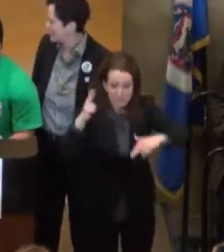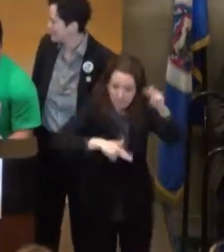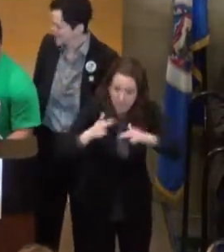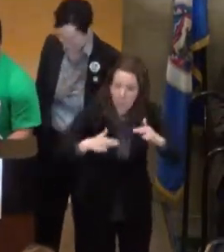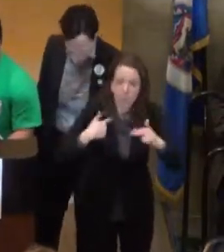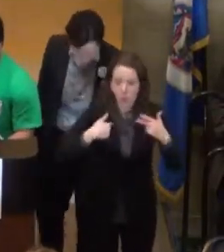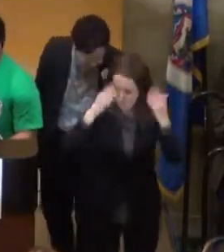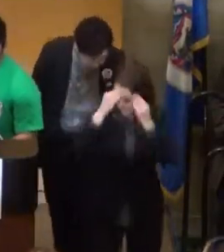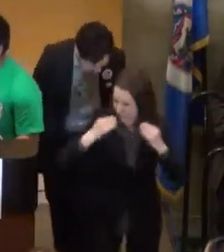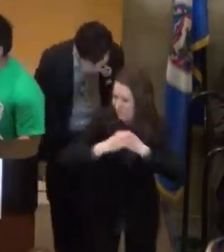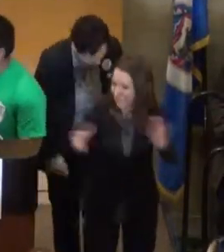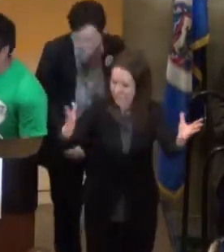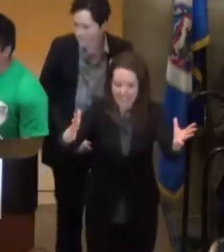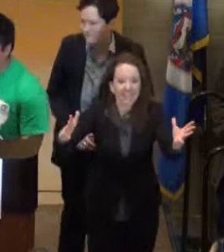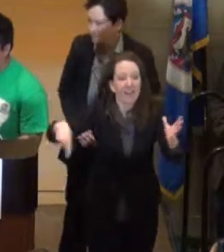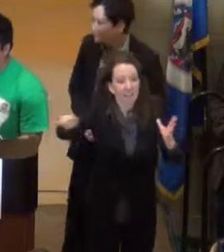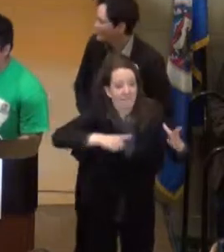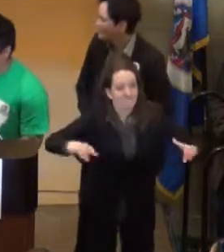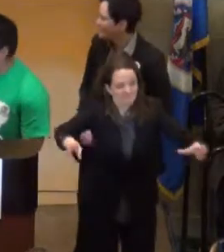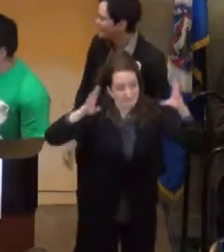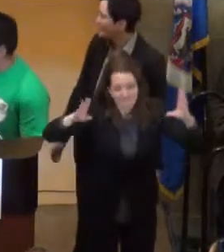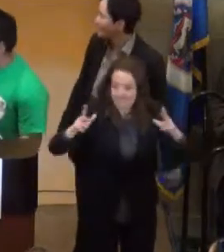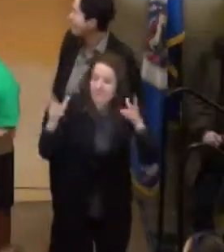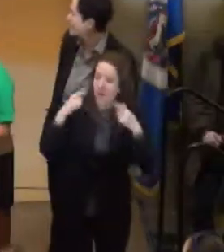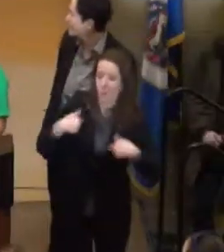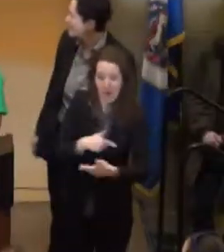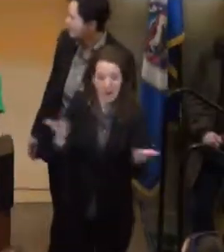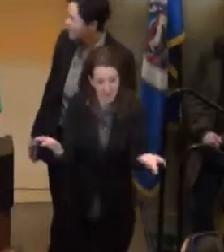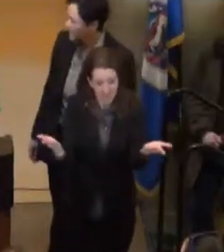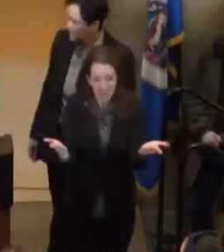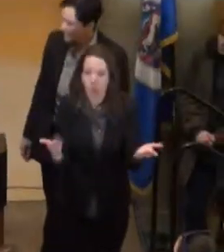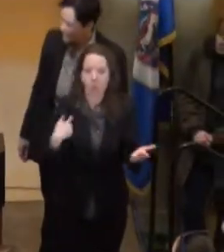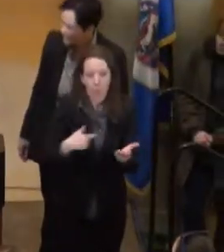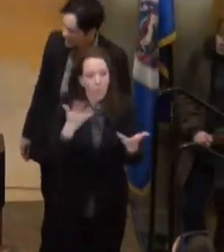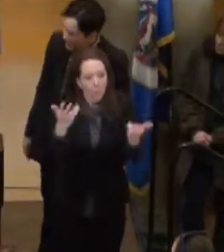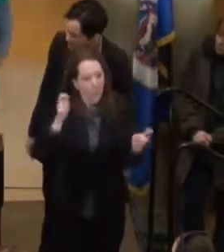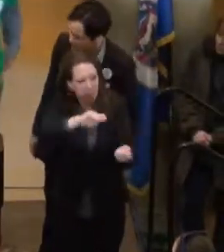them hear that we're in here right now and that we want change.